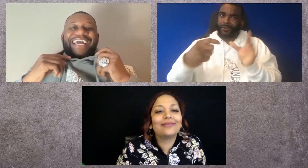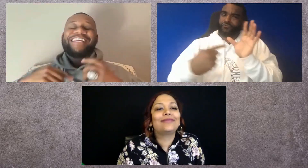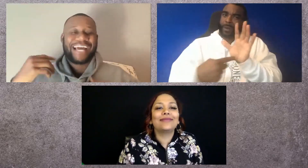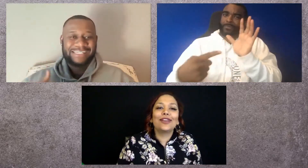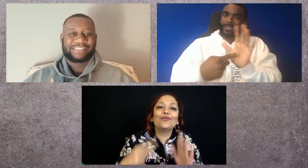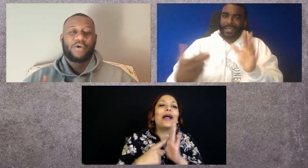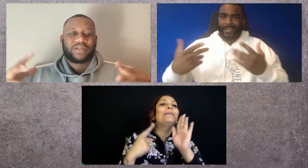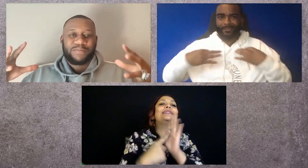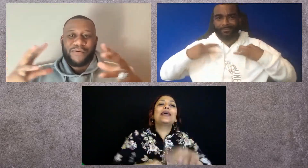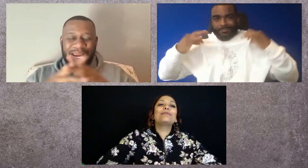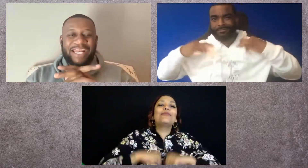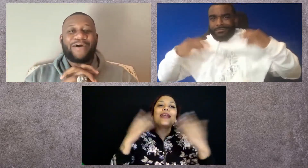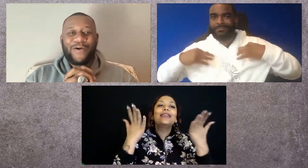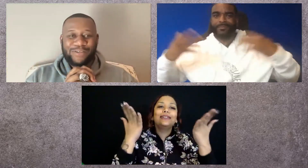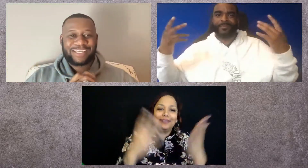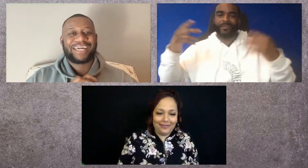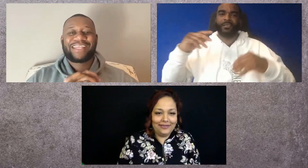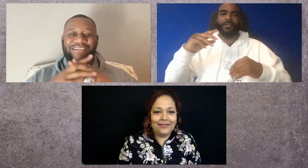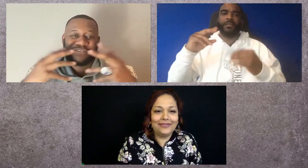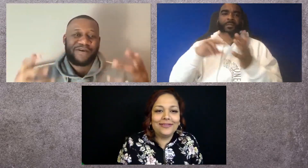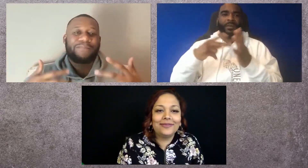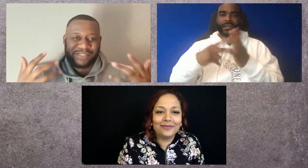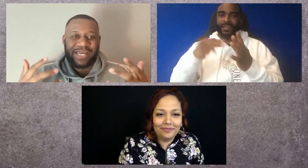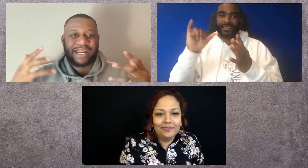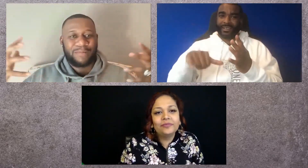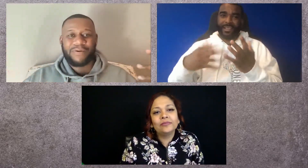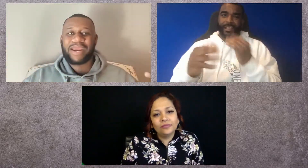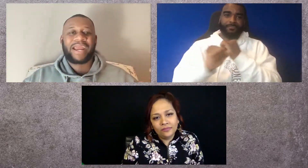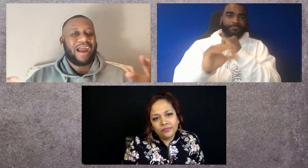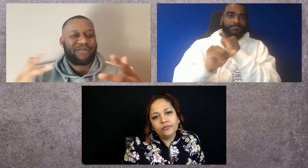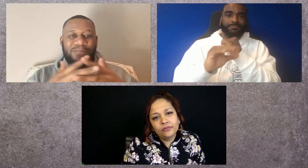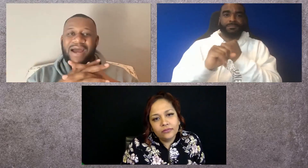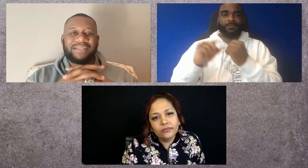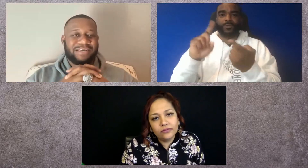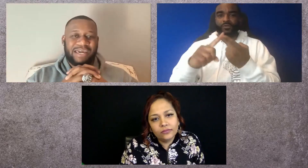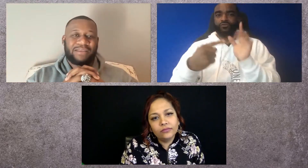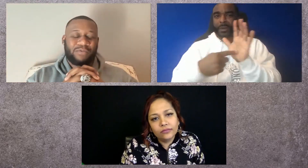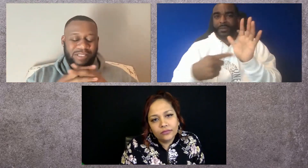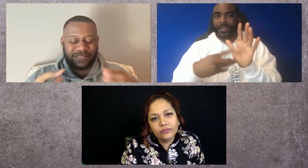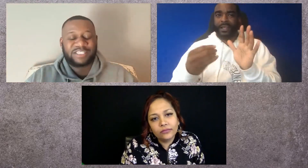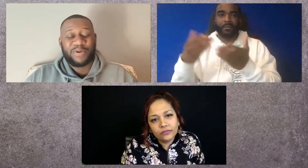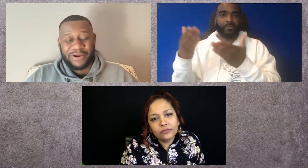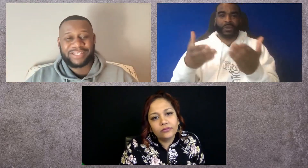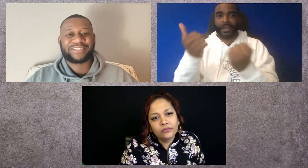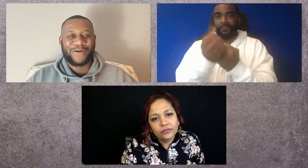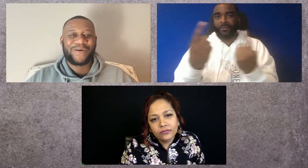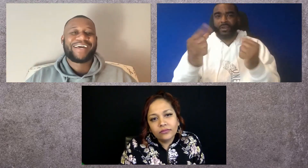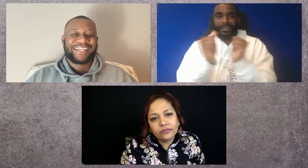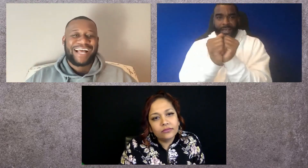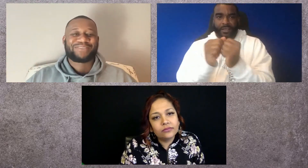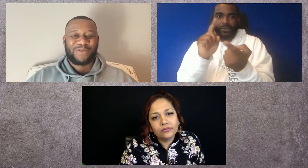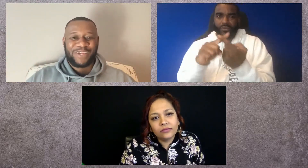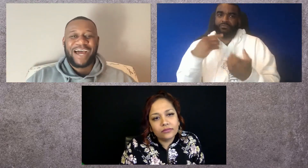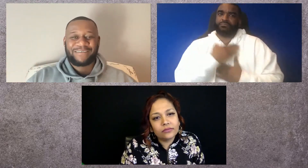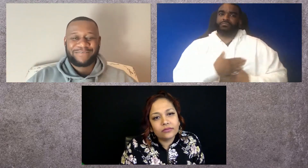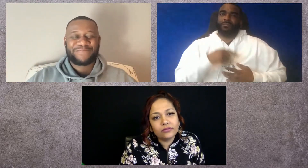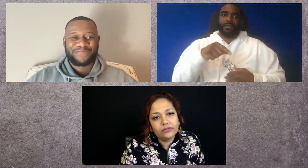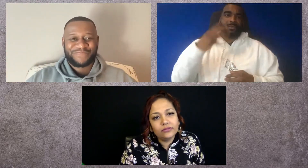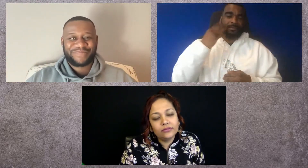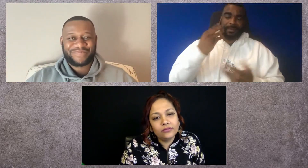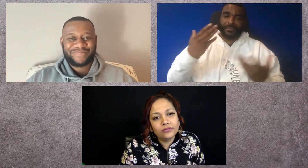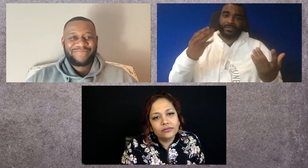representation. Yes, so we bring it all together to represent and bring everybody together with this experience. So that's what we